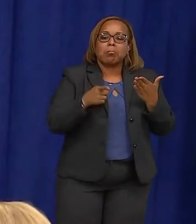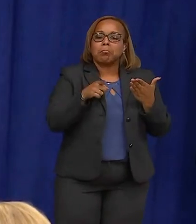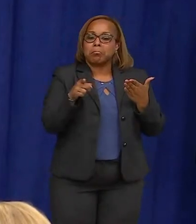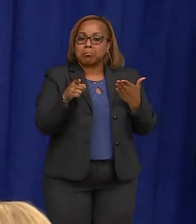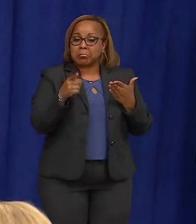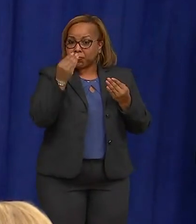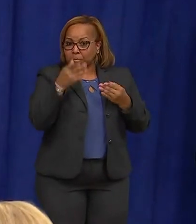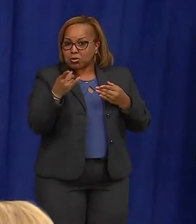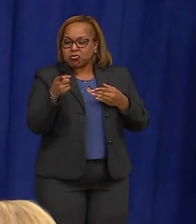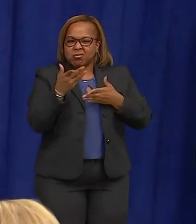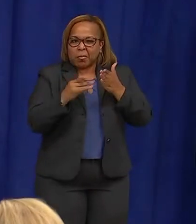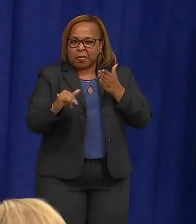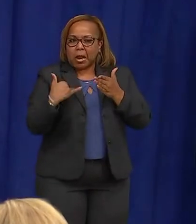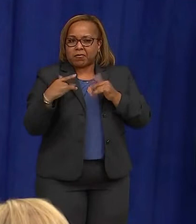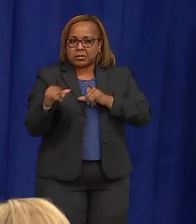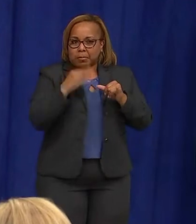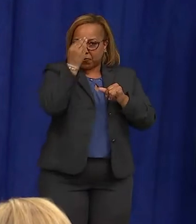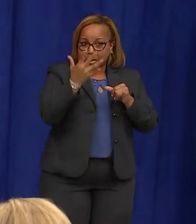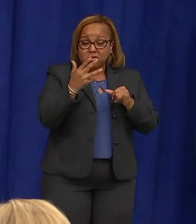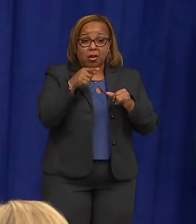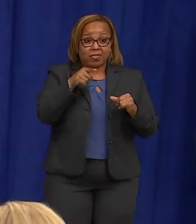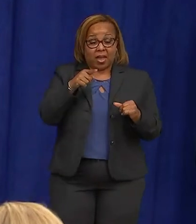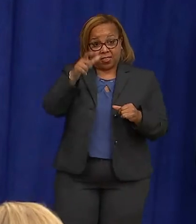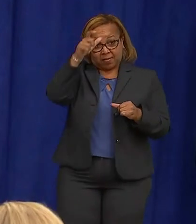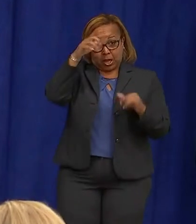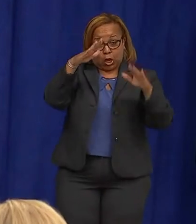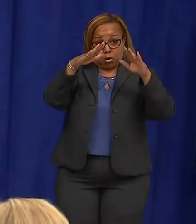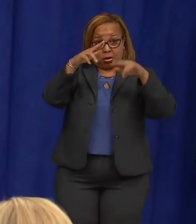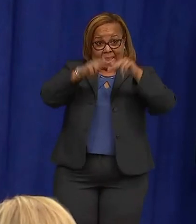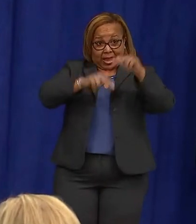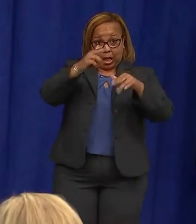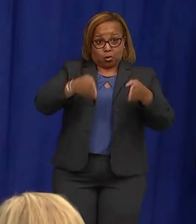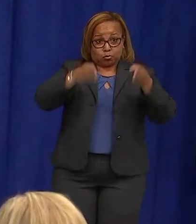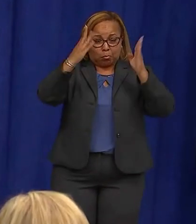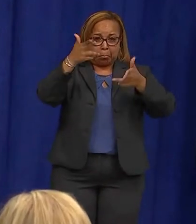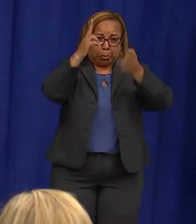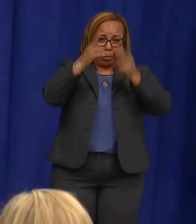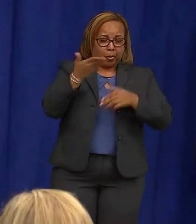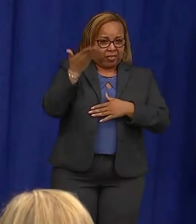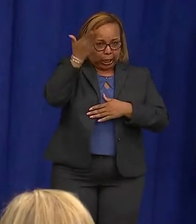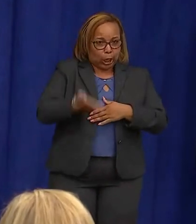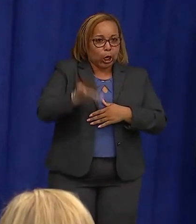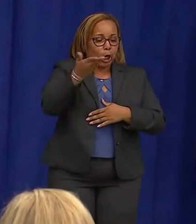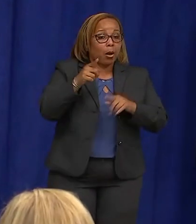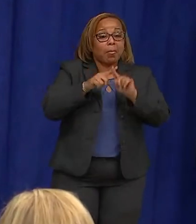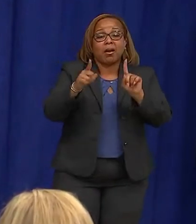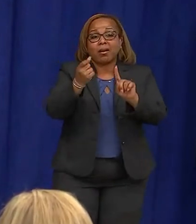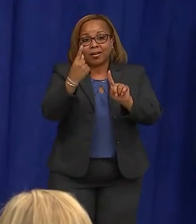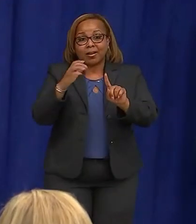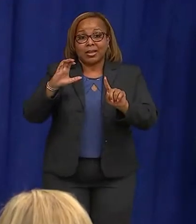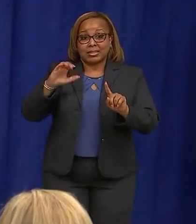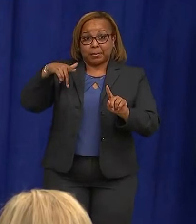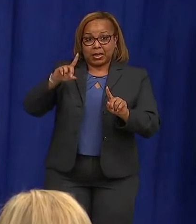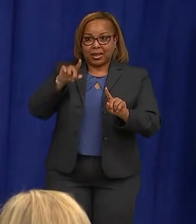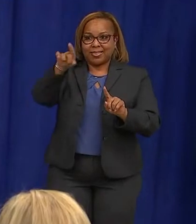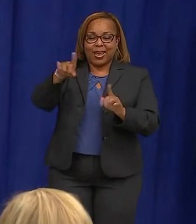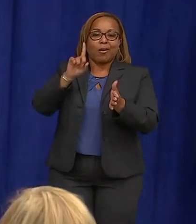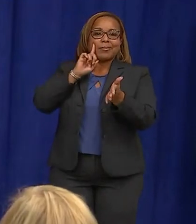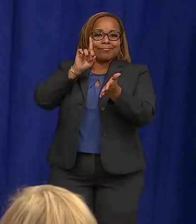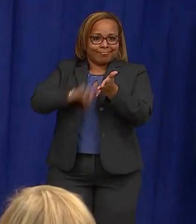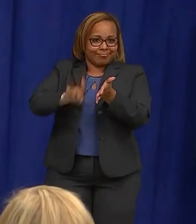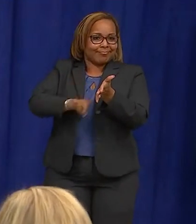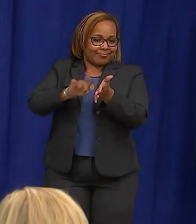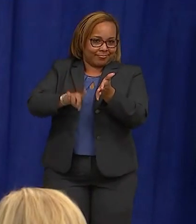information to what you have, which is that a firehouse was hit. CPD, and particularly the Detective Division, is active and